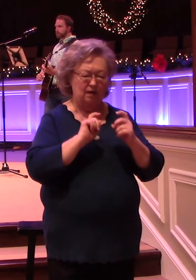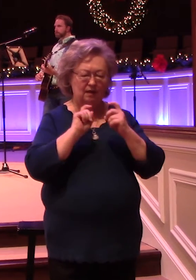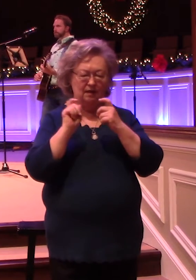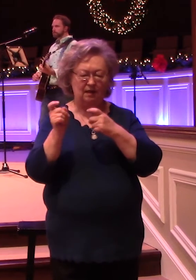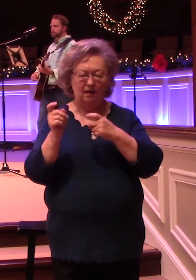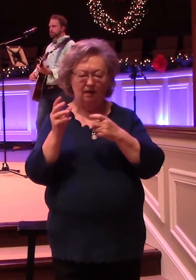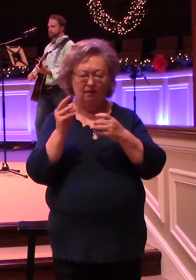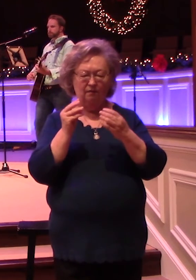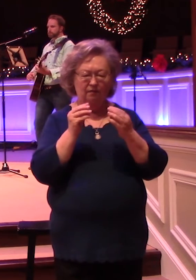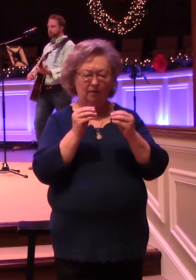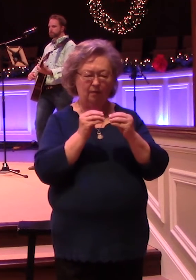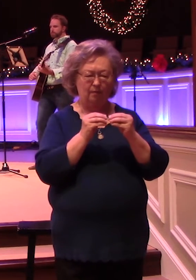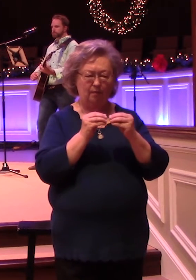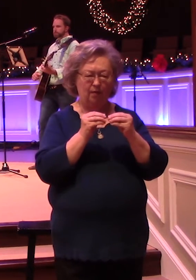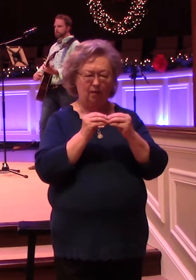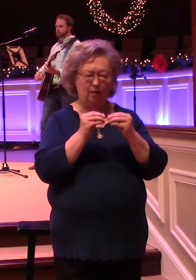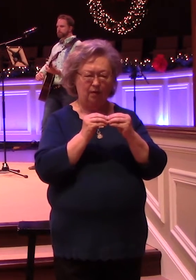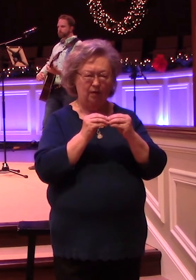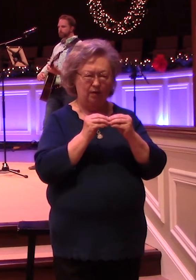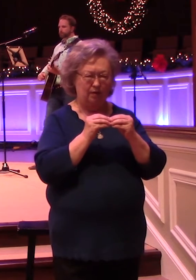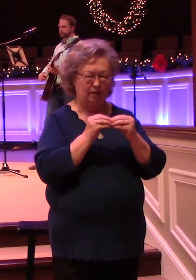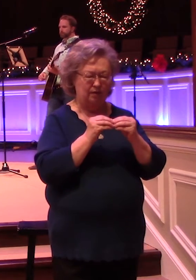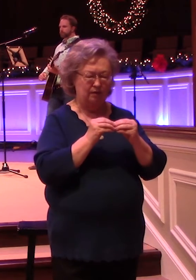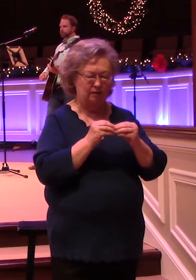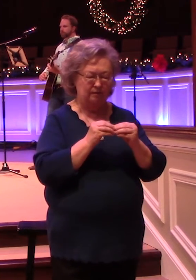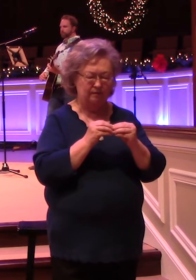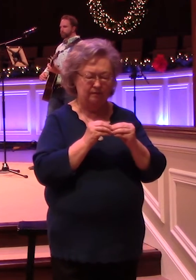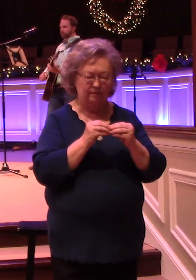And in your heart for the one another's.